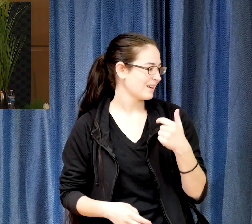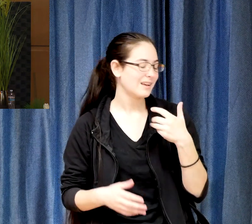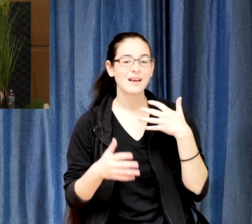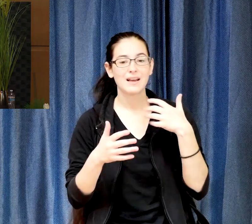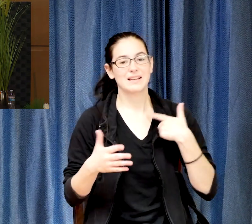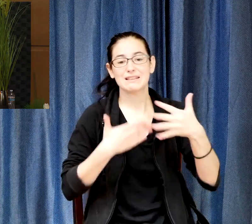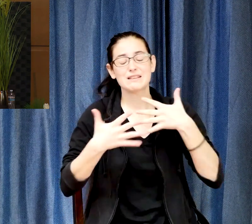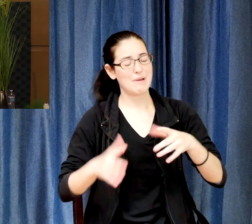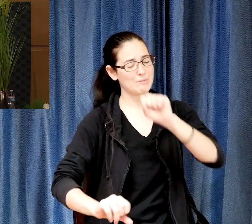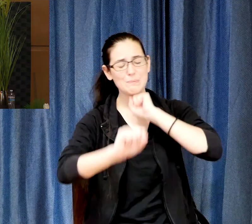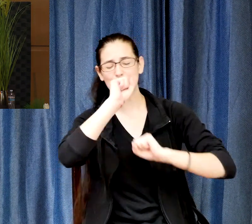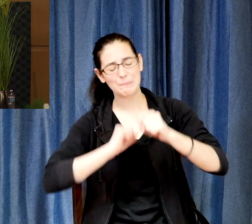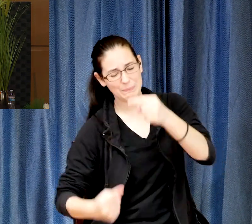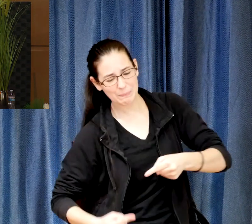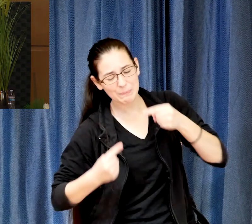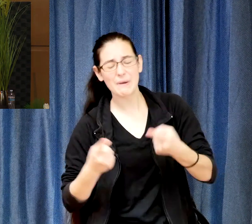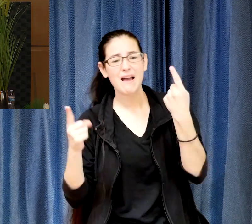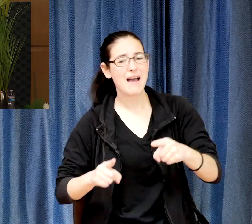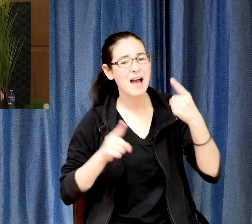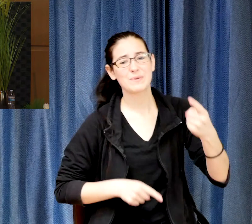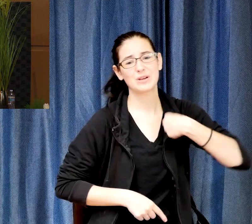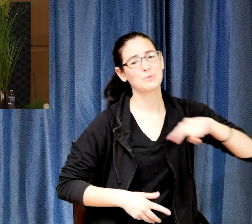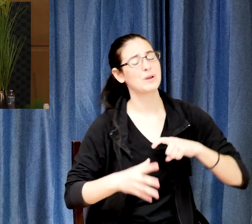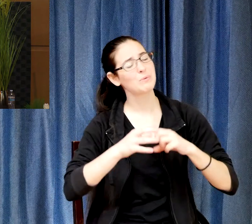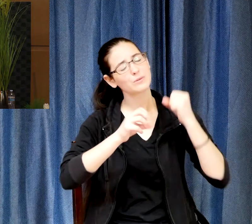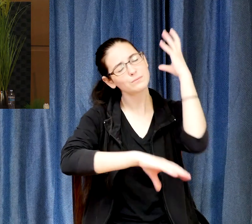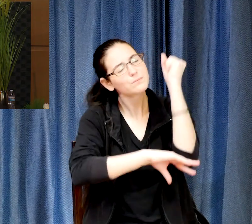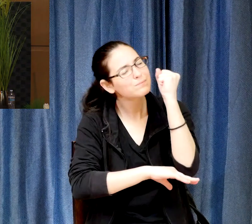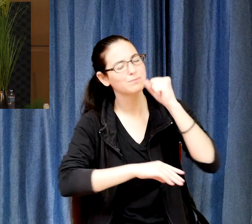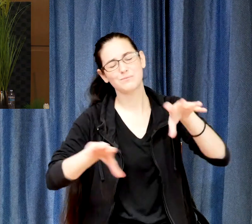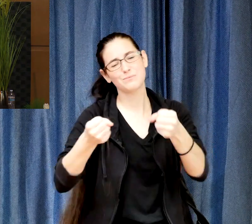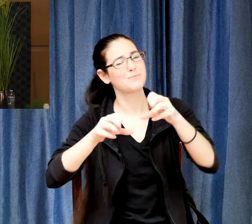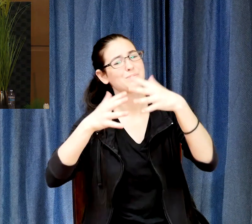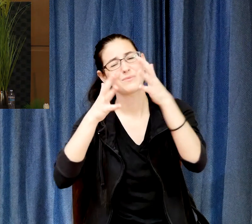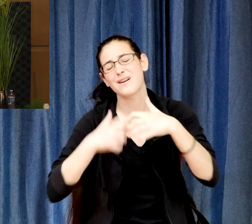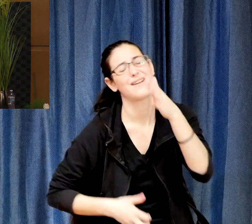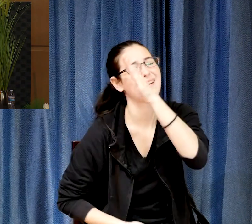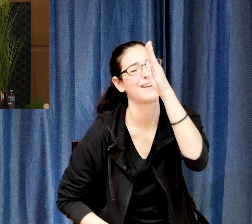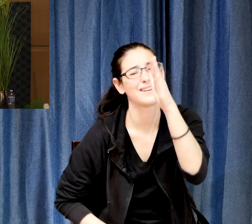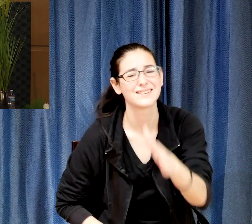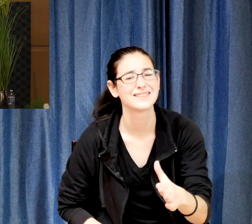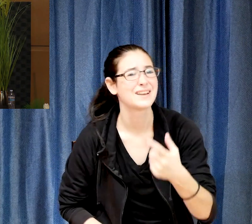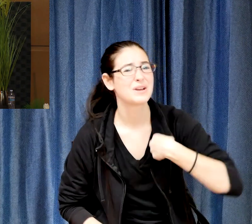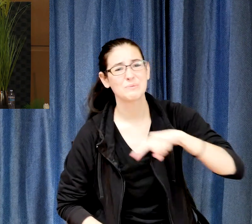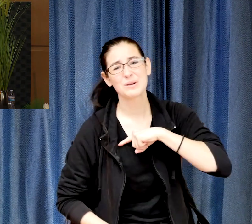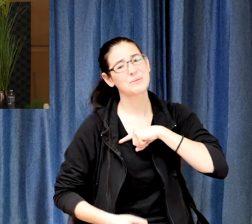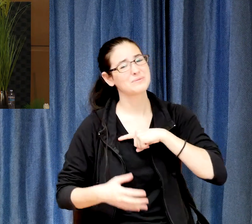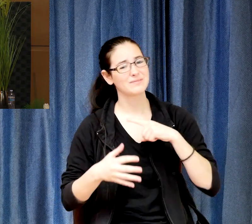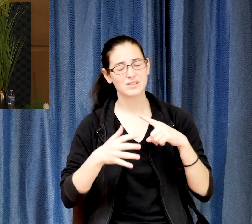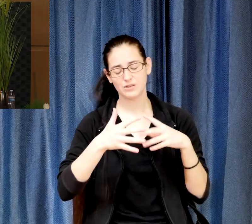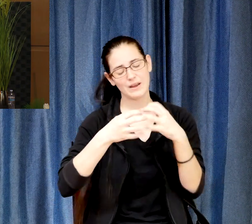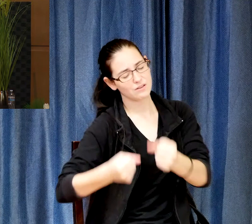our way, we will never break. We will never break.